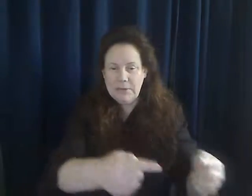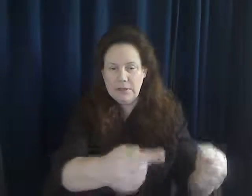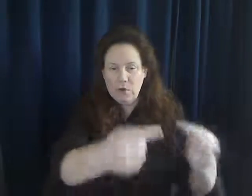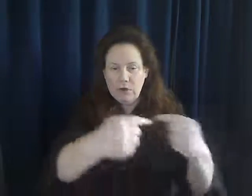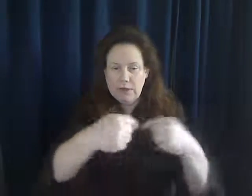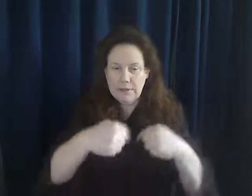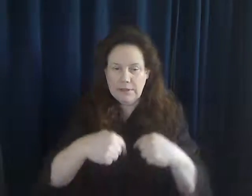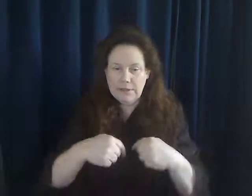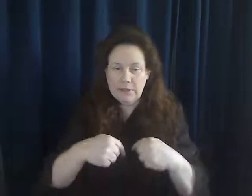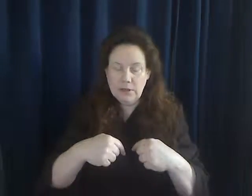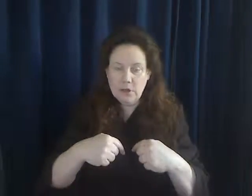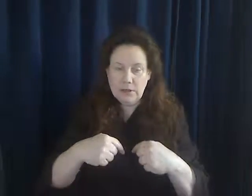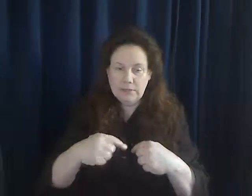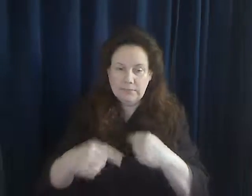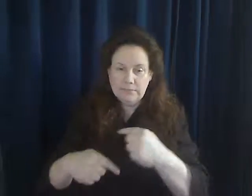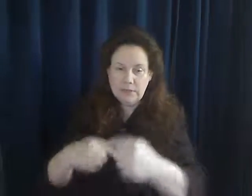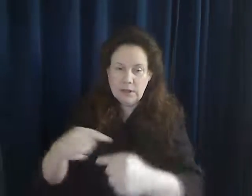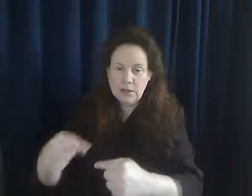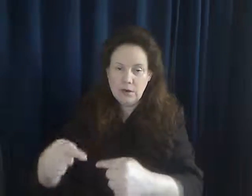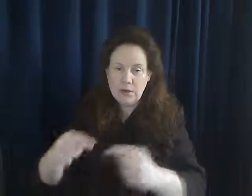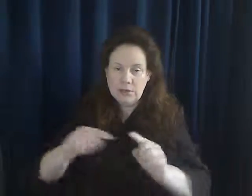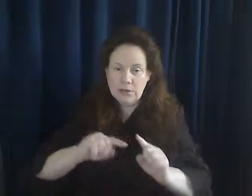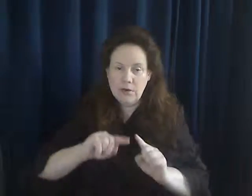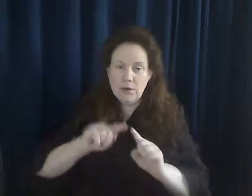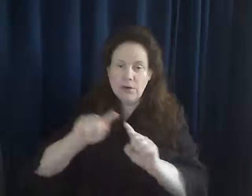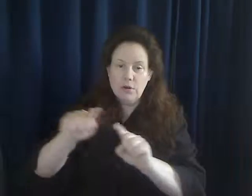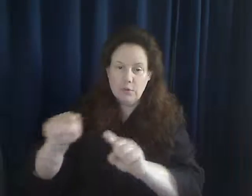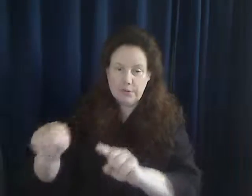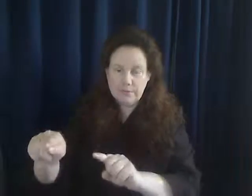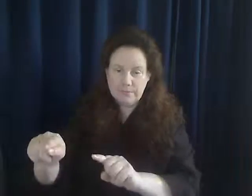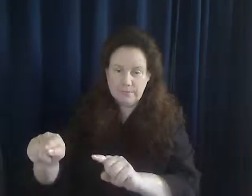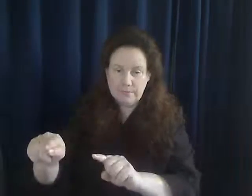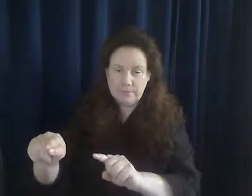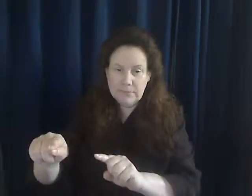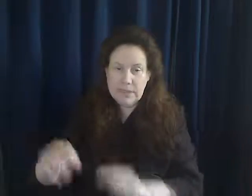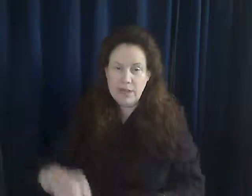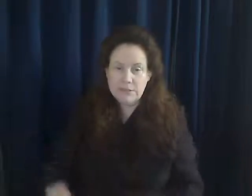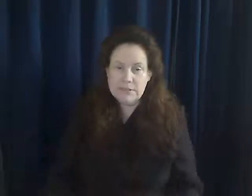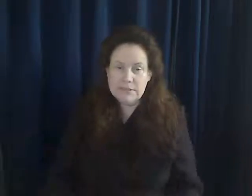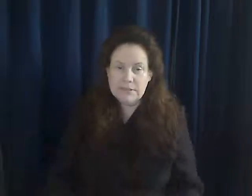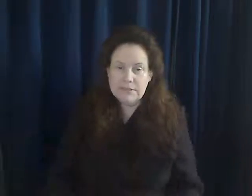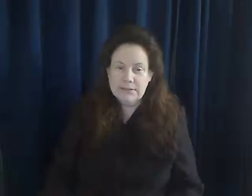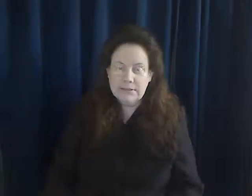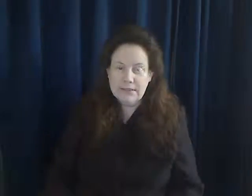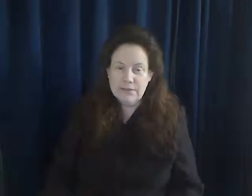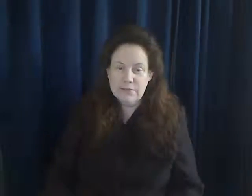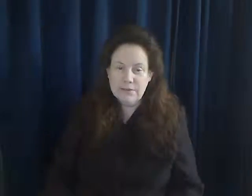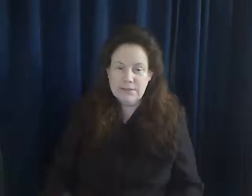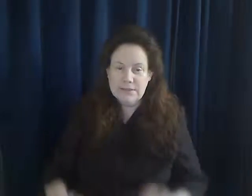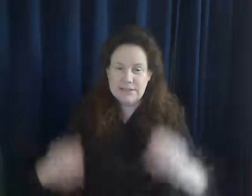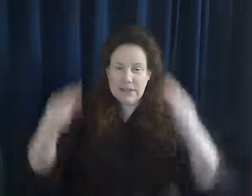Coming or coming, going, going or going. House, think of the roof and the